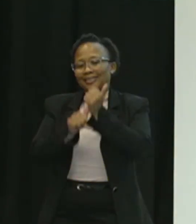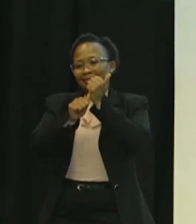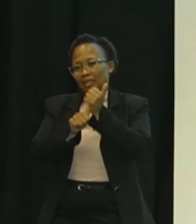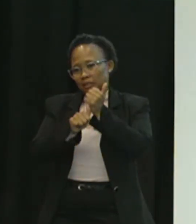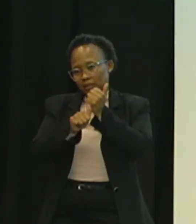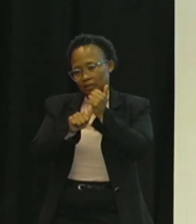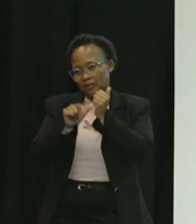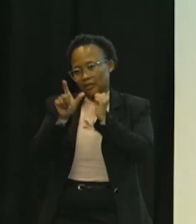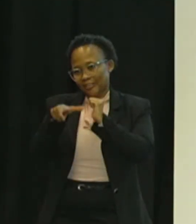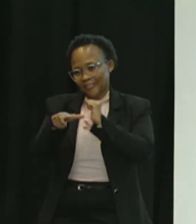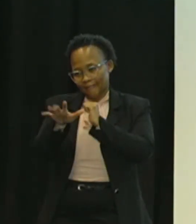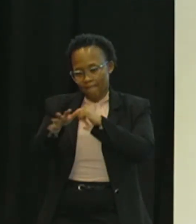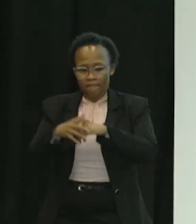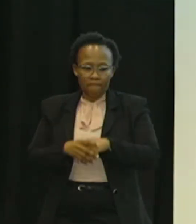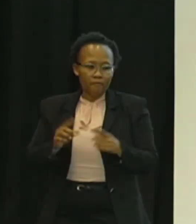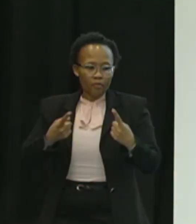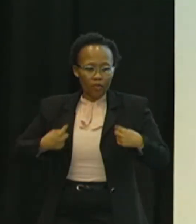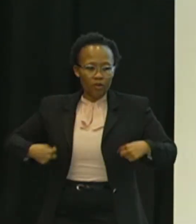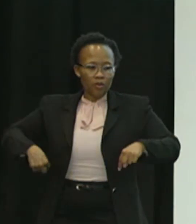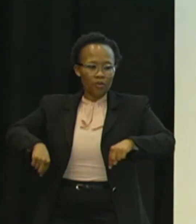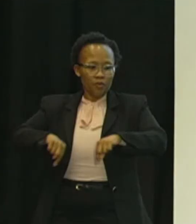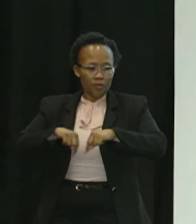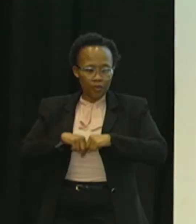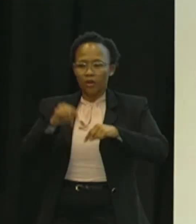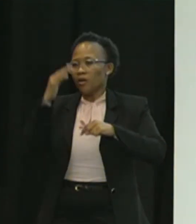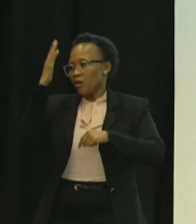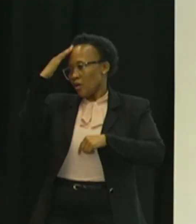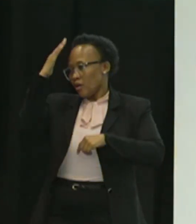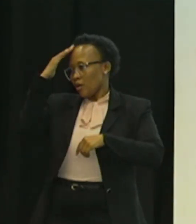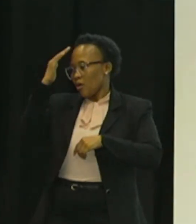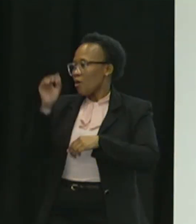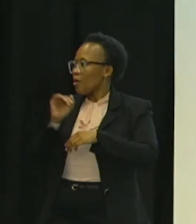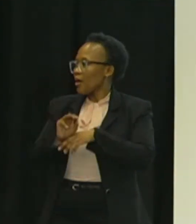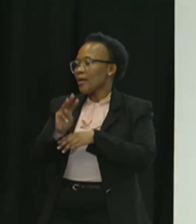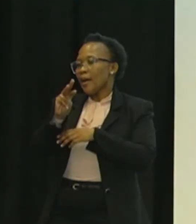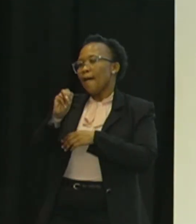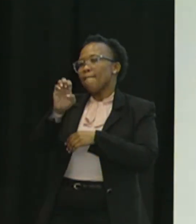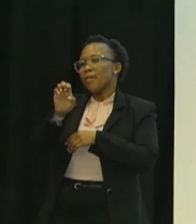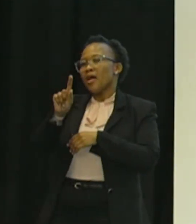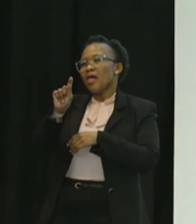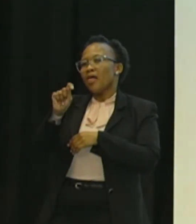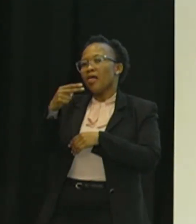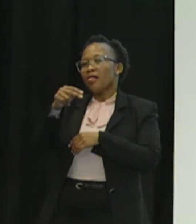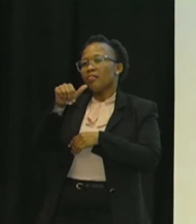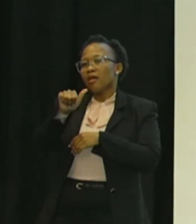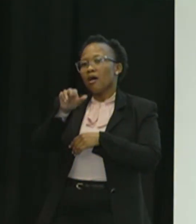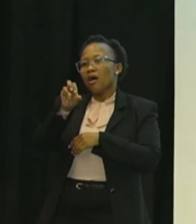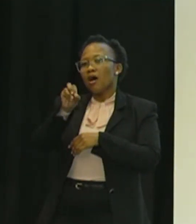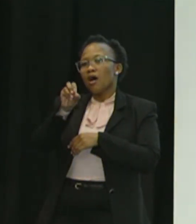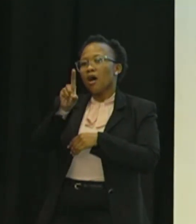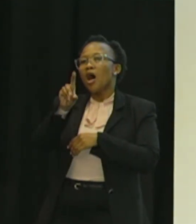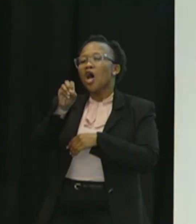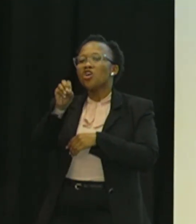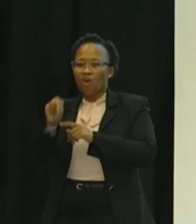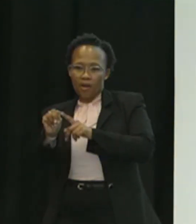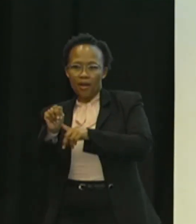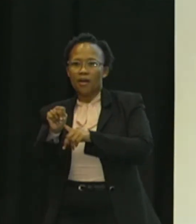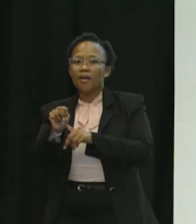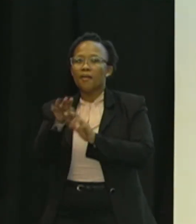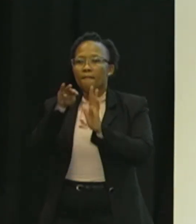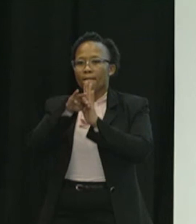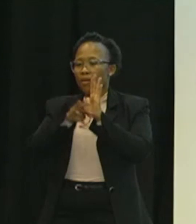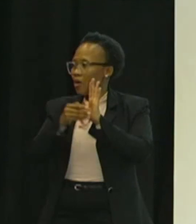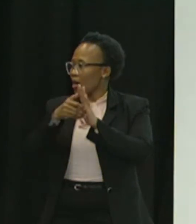of the OST program. We know that the methadone prices have been very high, and this has curtailed the expansion of these